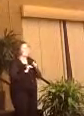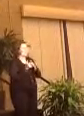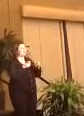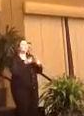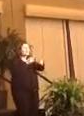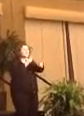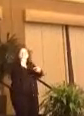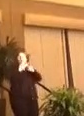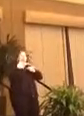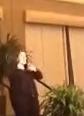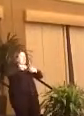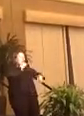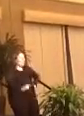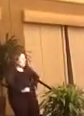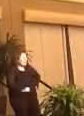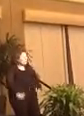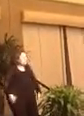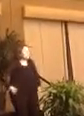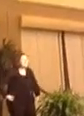me old.